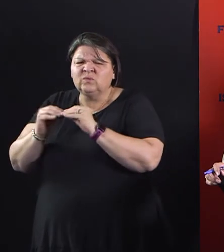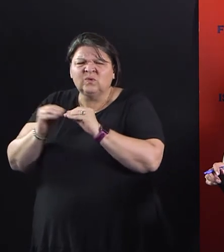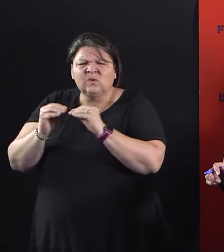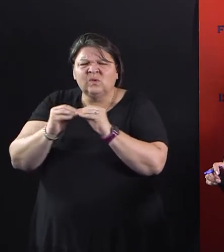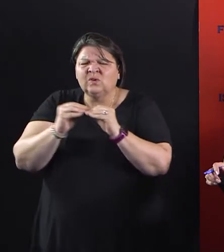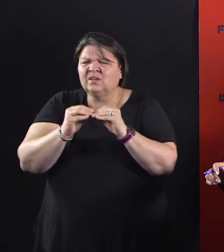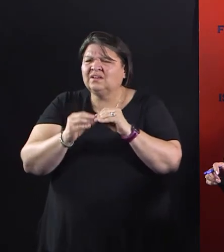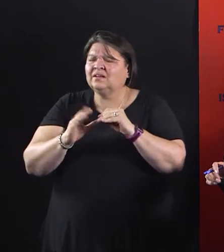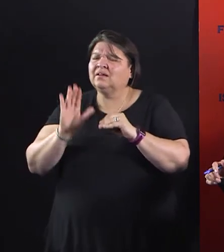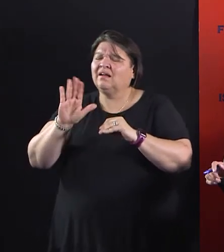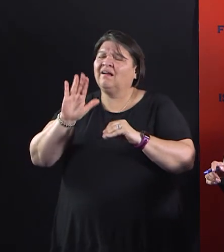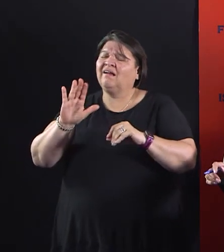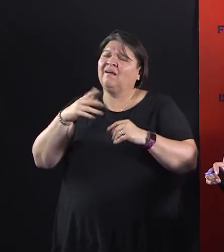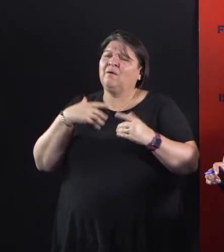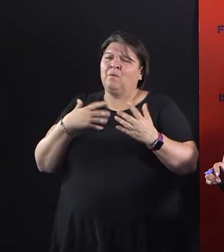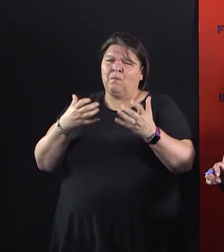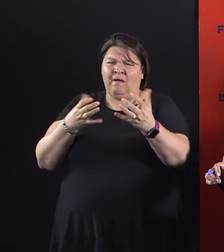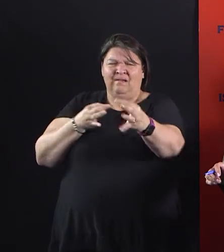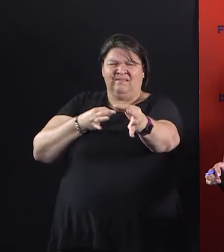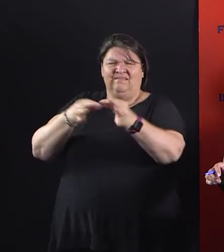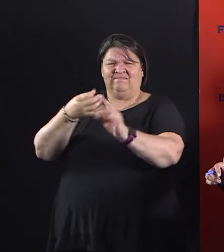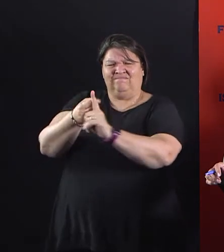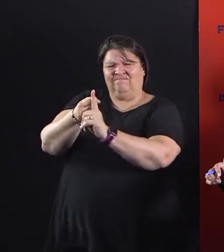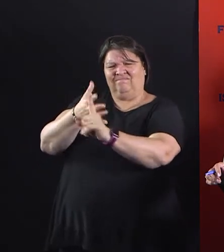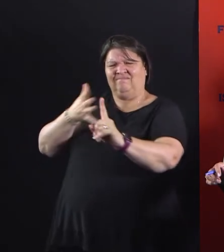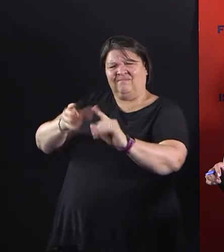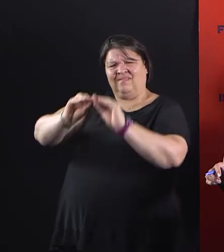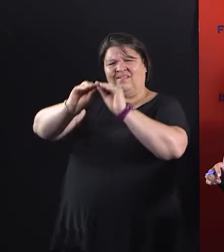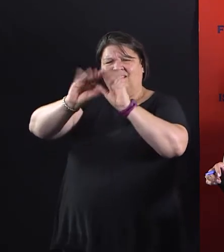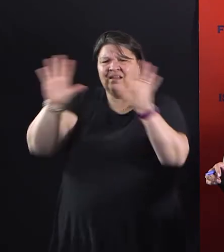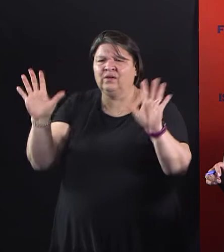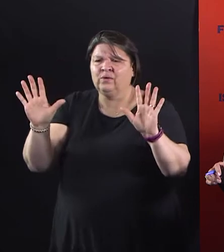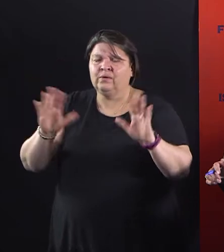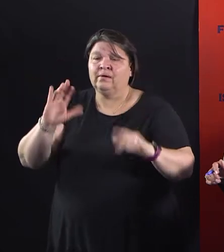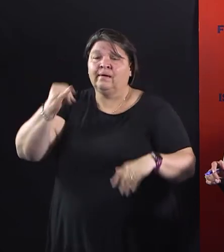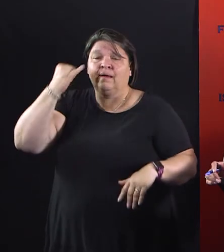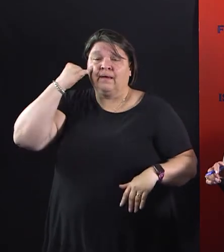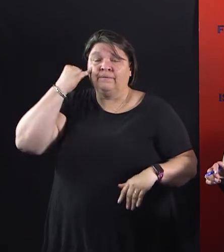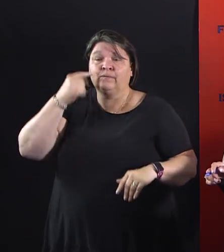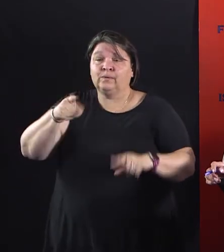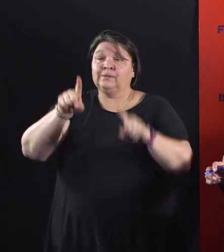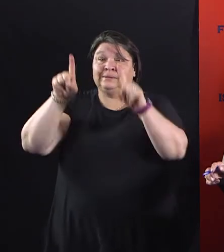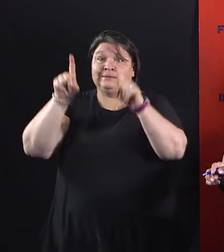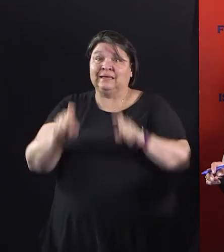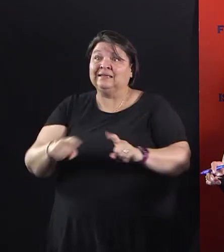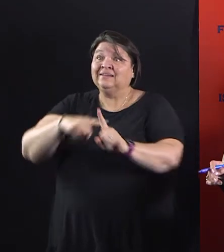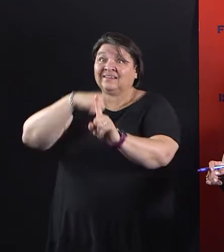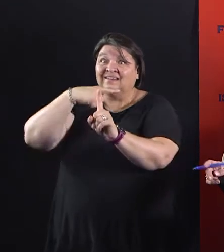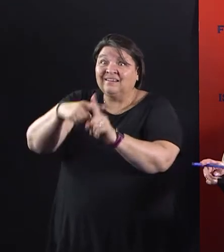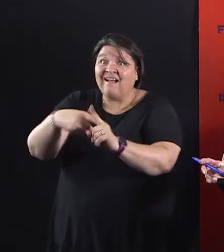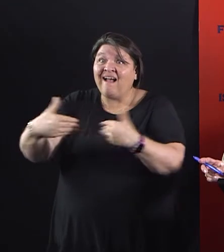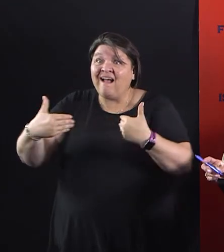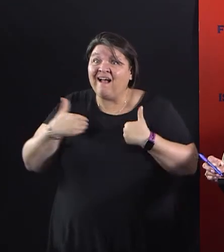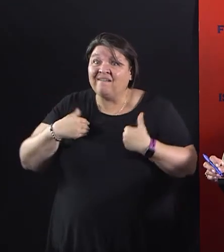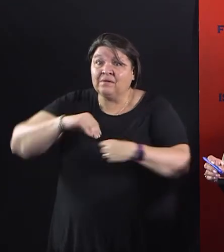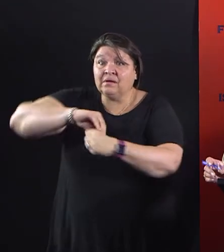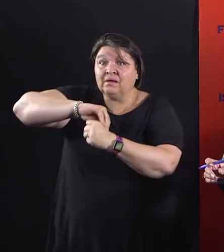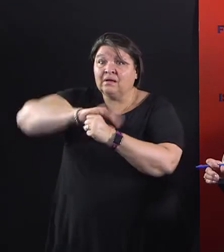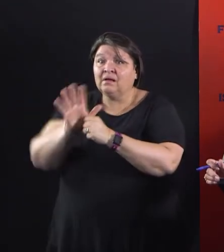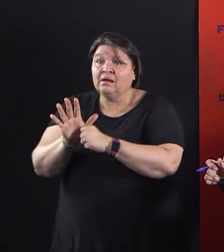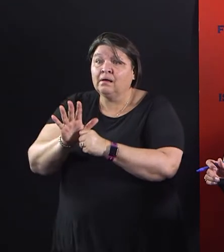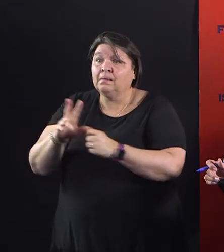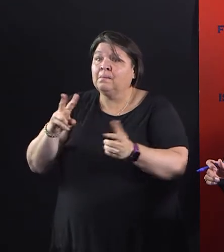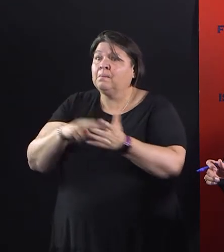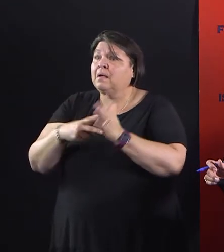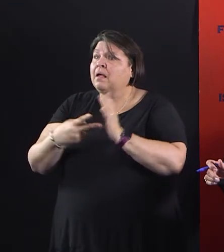you want to be clear, it's not going to change your level of care. Should you get the virus, you should stay home and